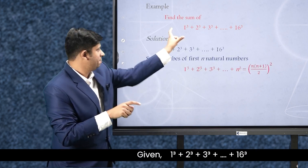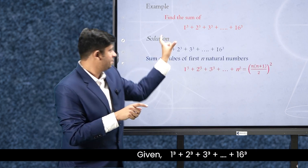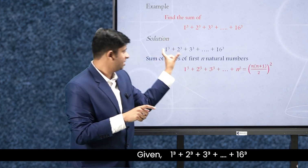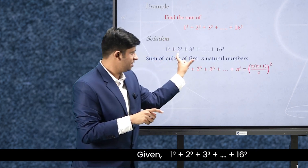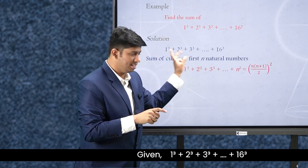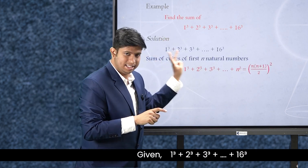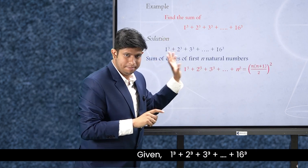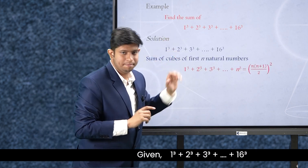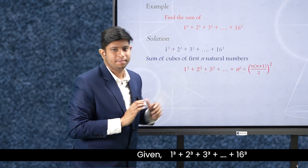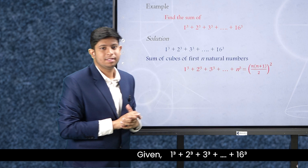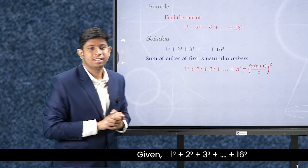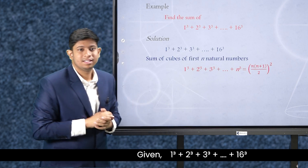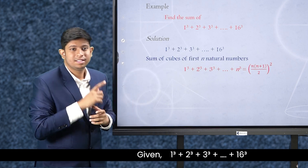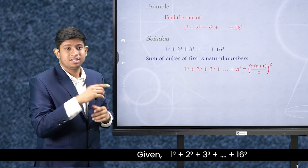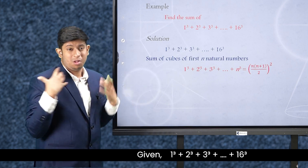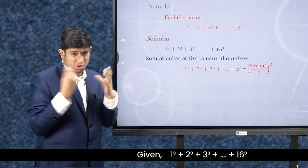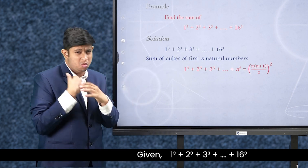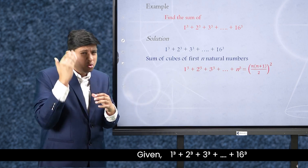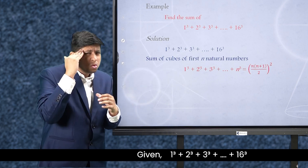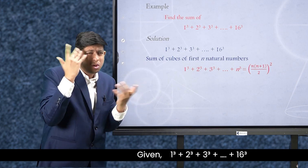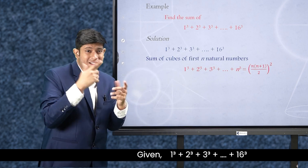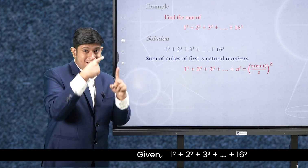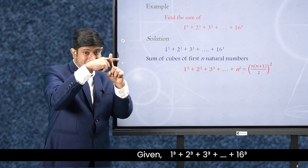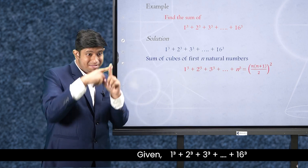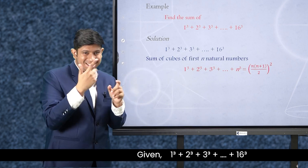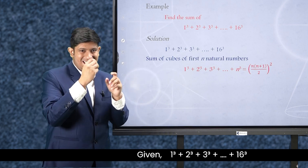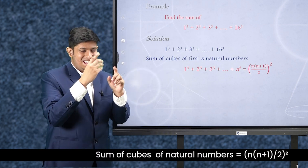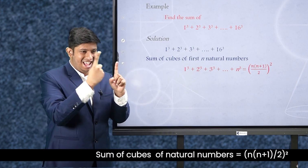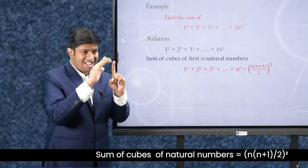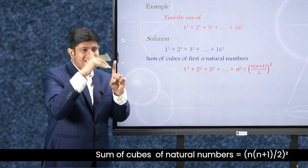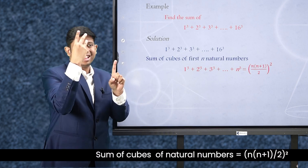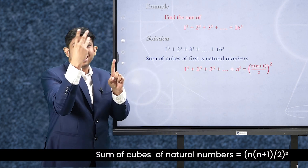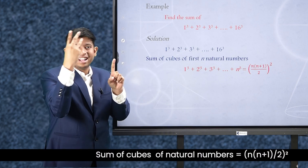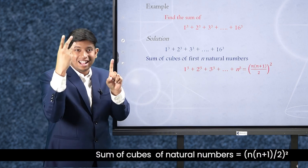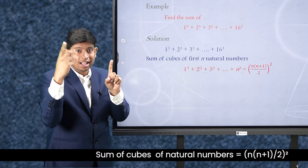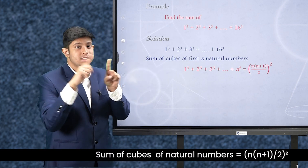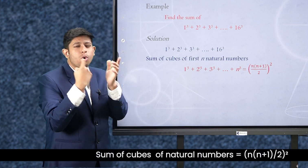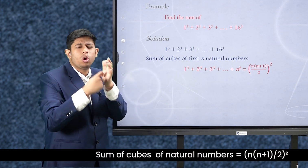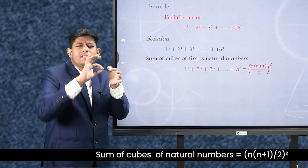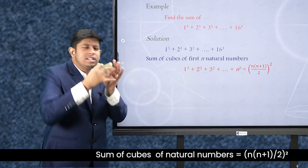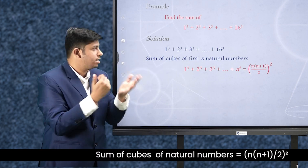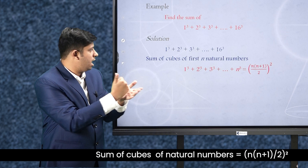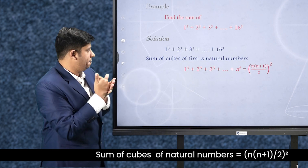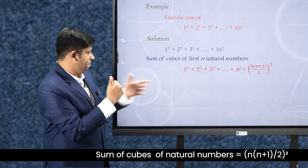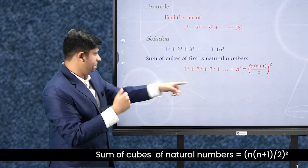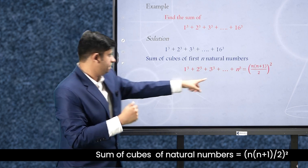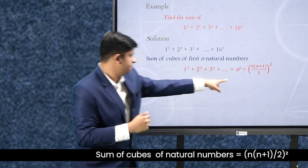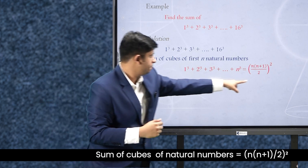1 cube plus 2 cube plus 3 cube plus so on 16 cube. We know sum of cubes of first n natural numbers is equal